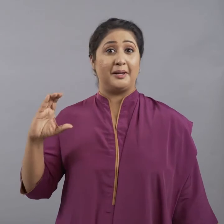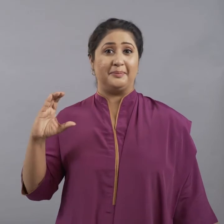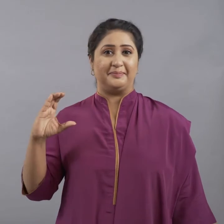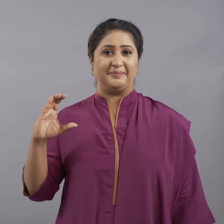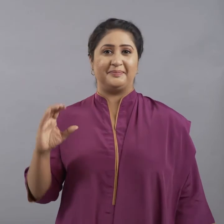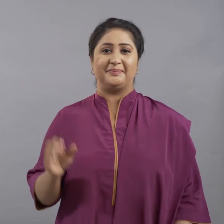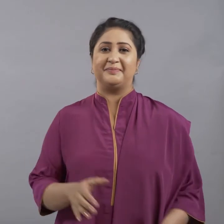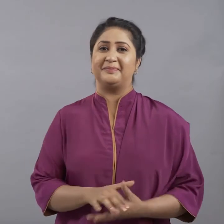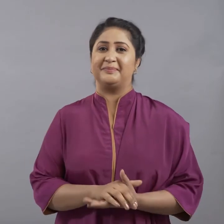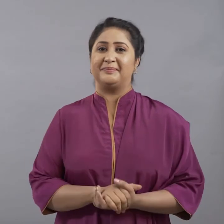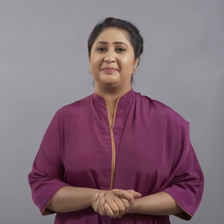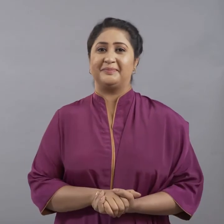Cup.